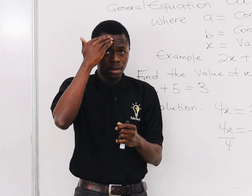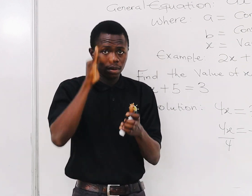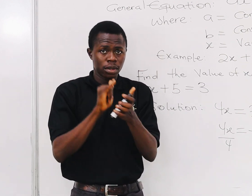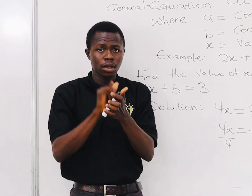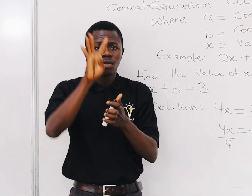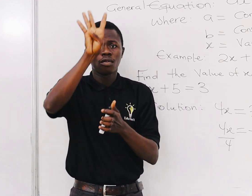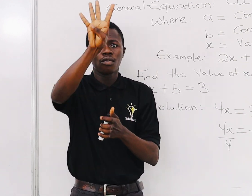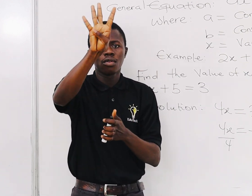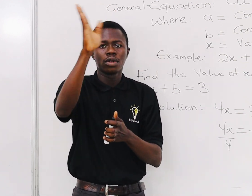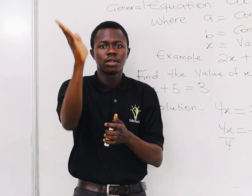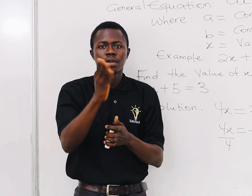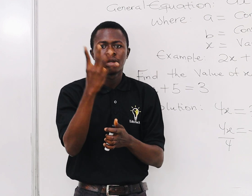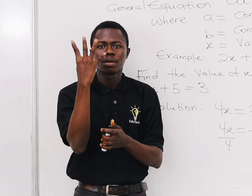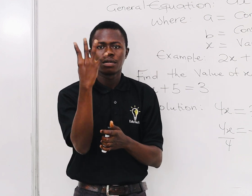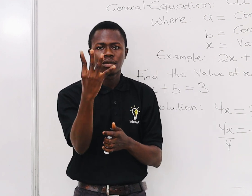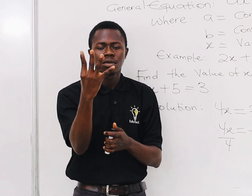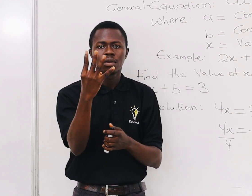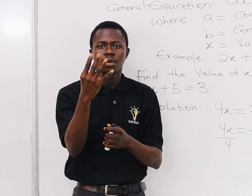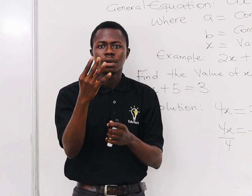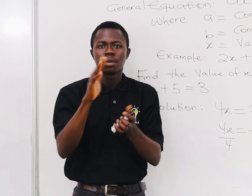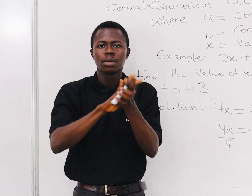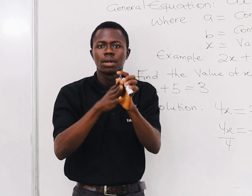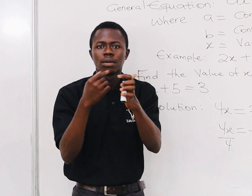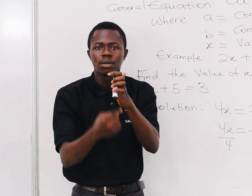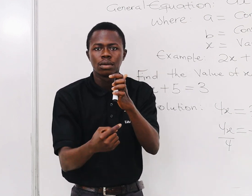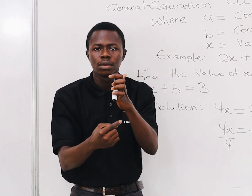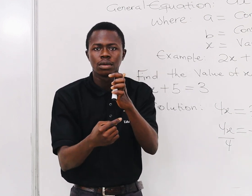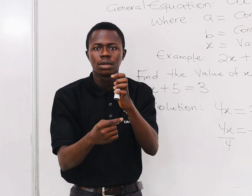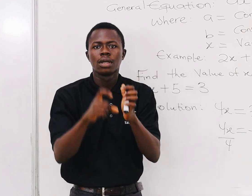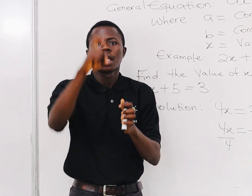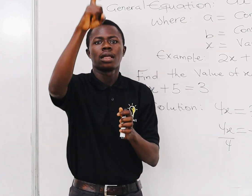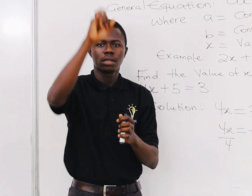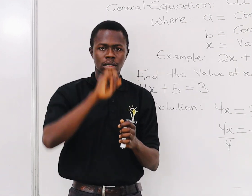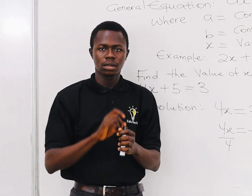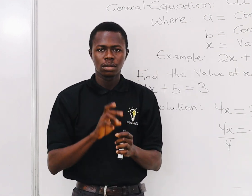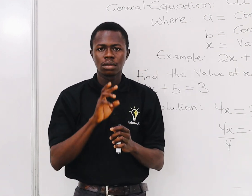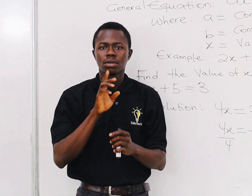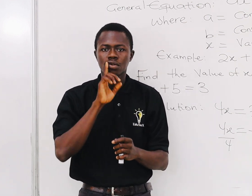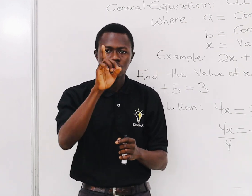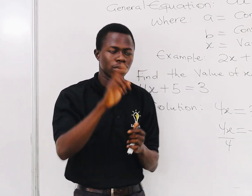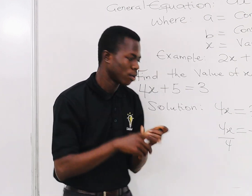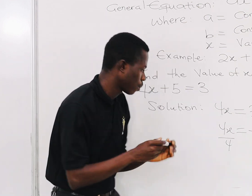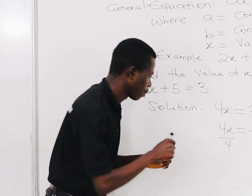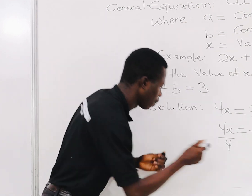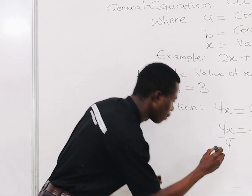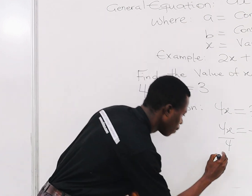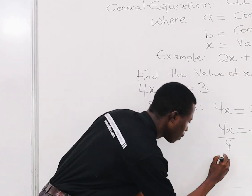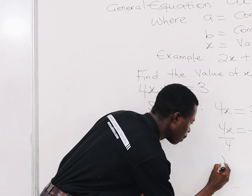we do the division now. We know 4 divided by 4 will give us x.